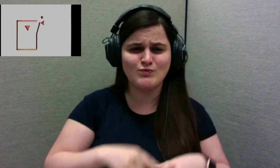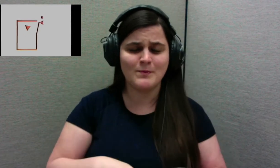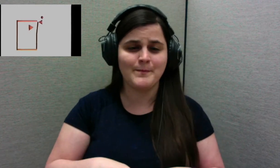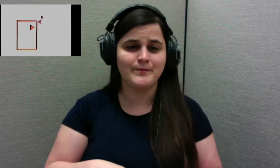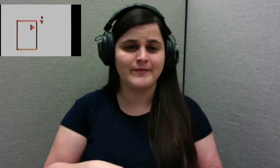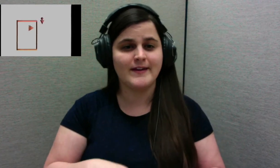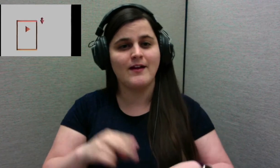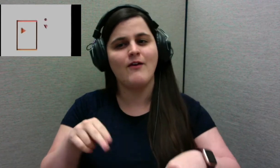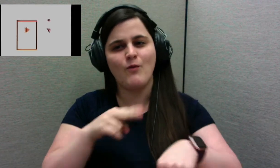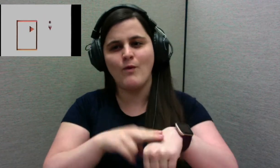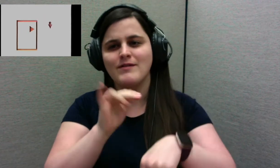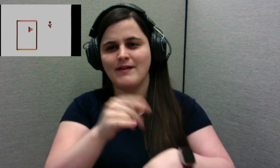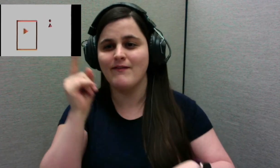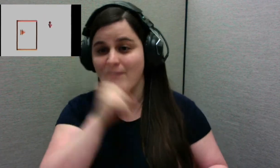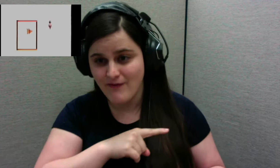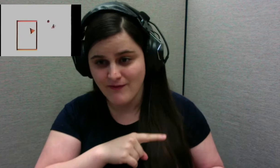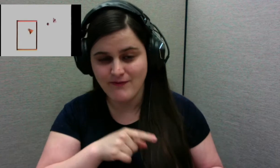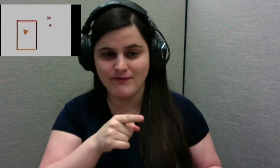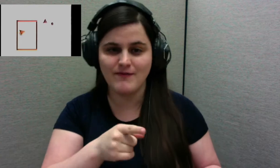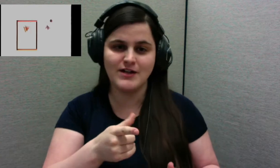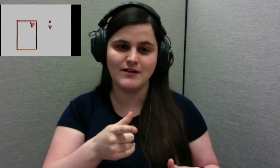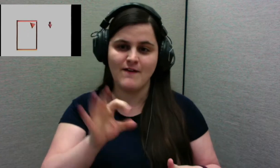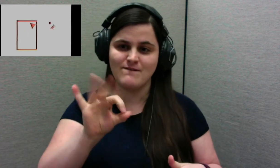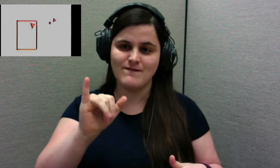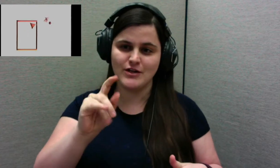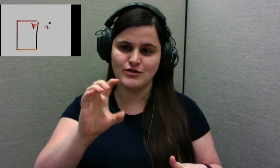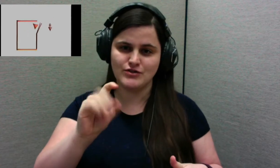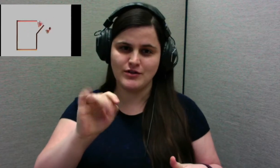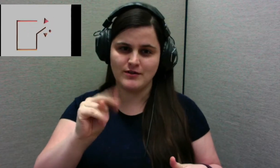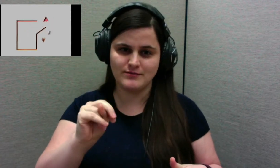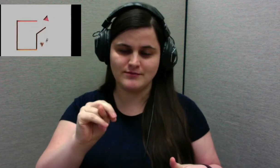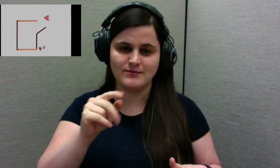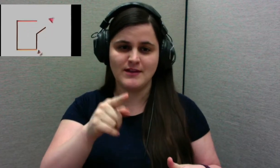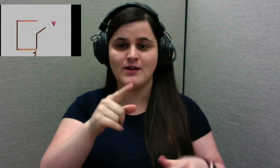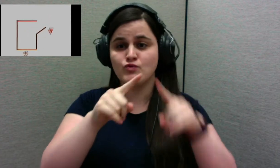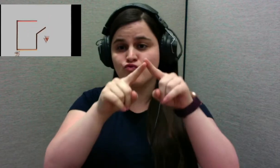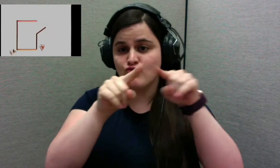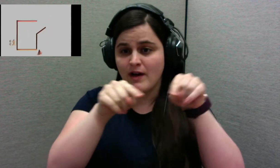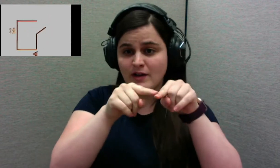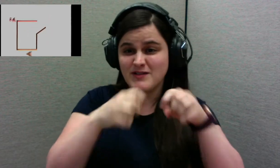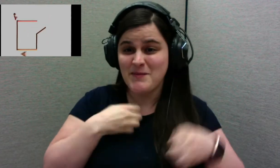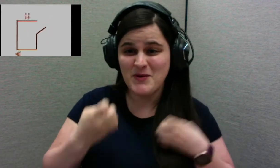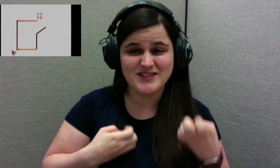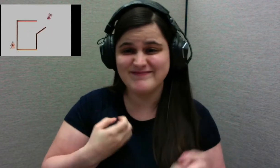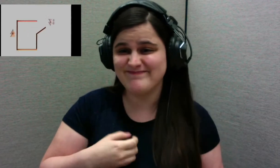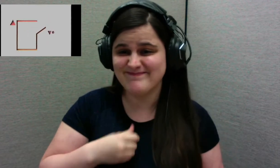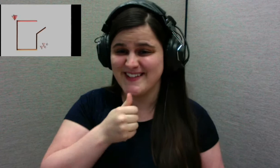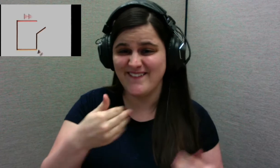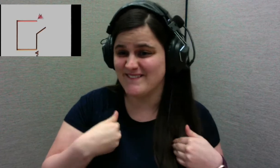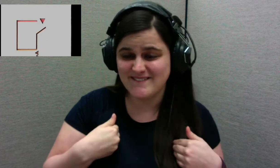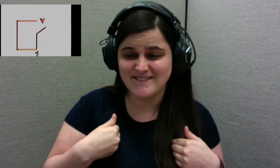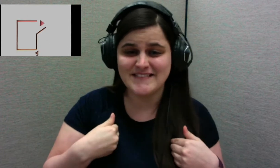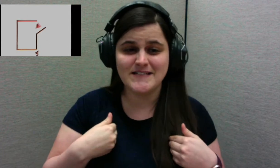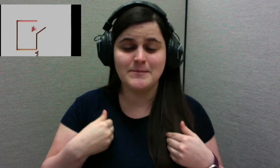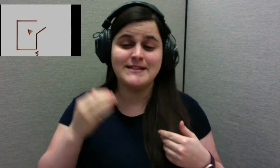course, that's a fiction. That's a fiction because triangles don't have emotions. But it just seems that we